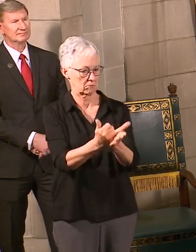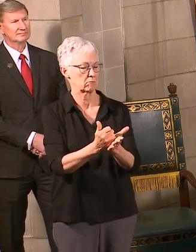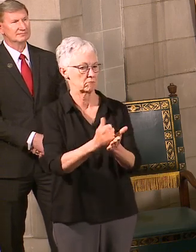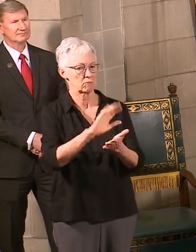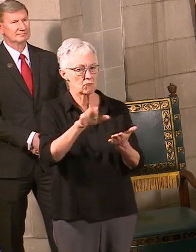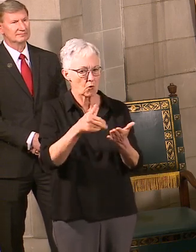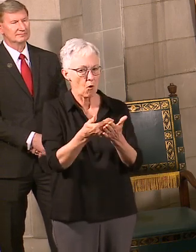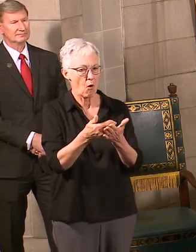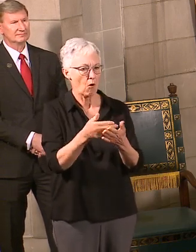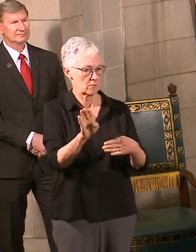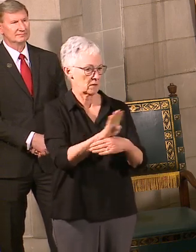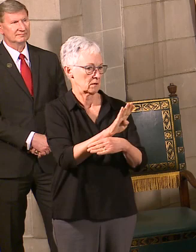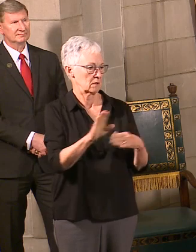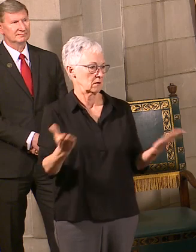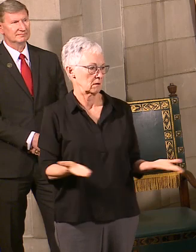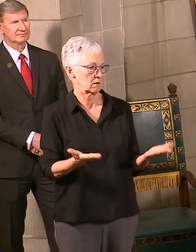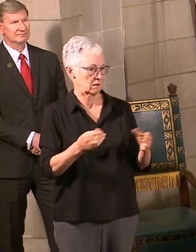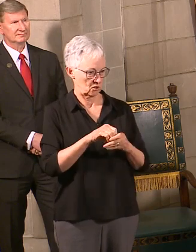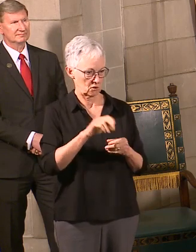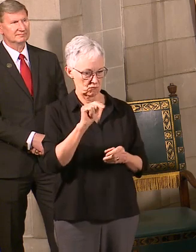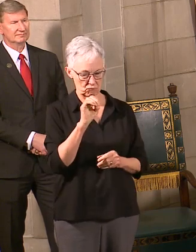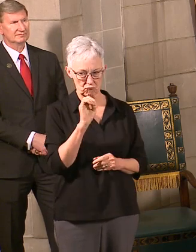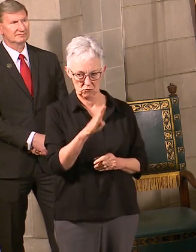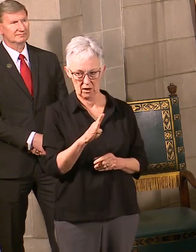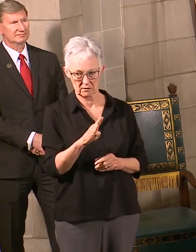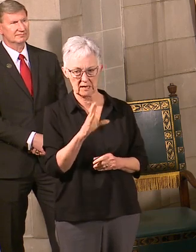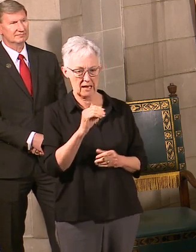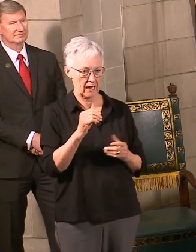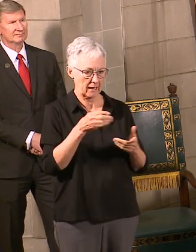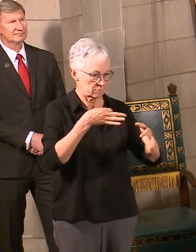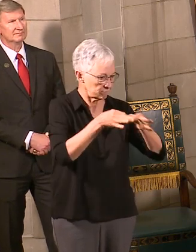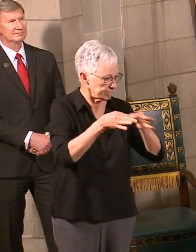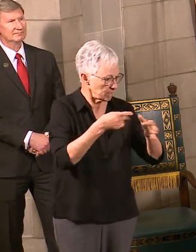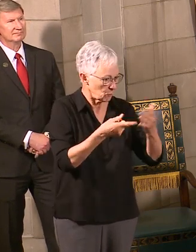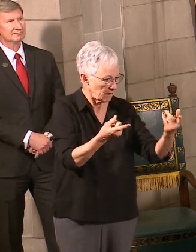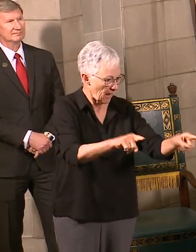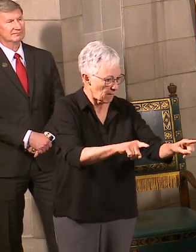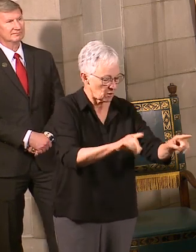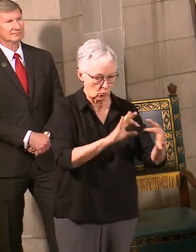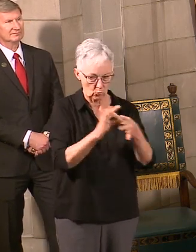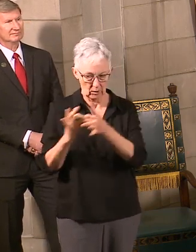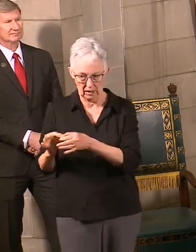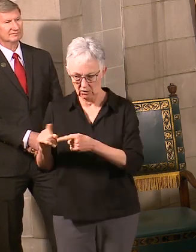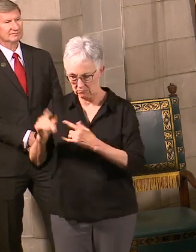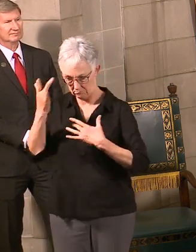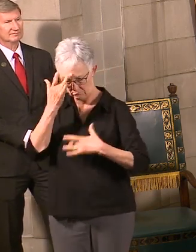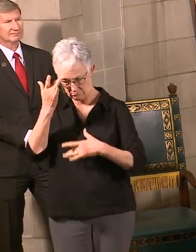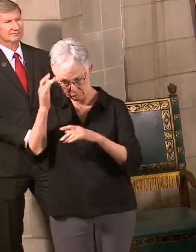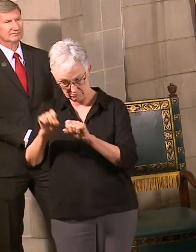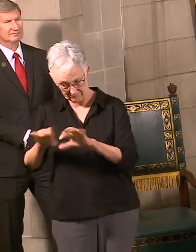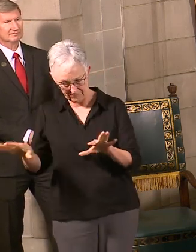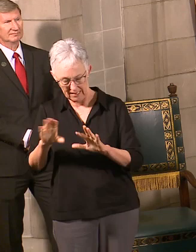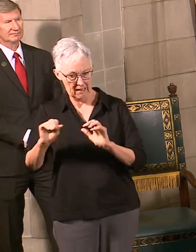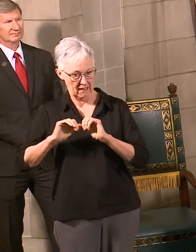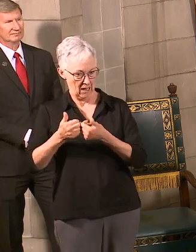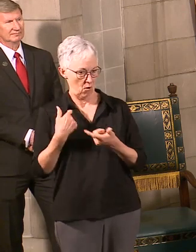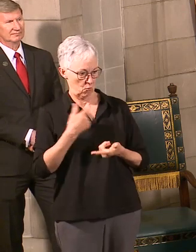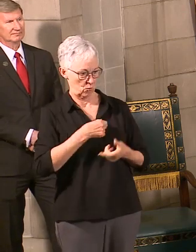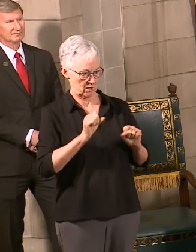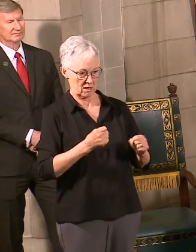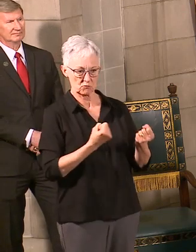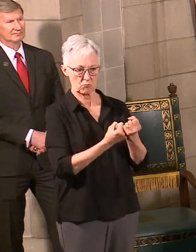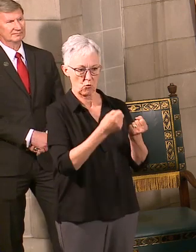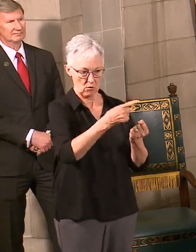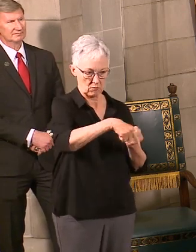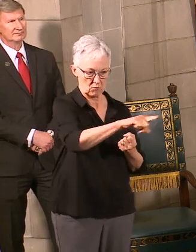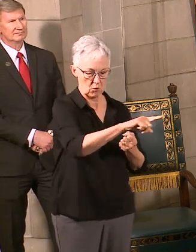able to share what is going on with regard to this pandemic. So again, we encourage people to fill out the survey immediately. Just again, that